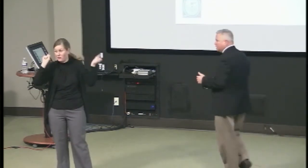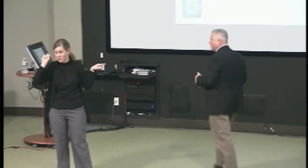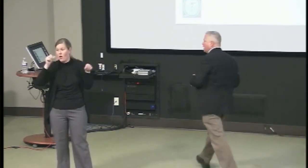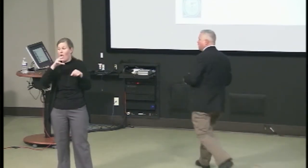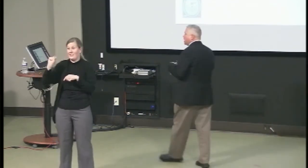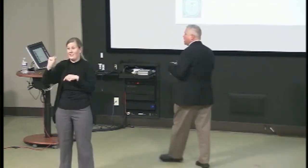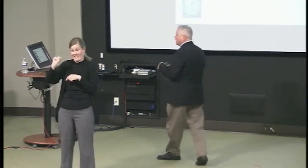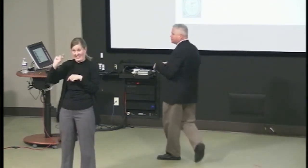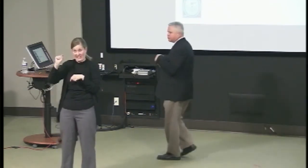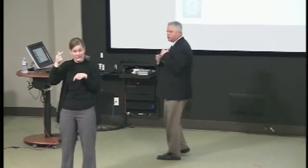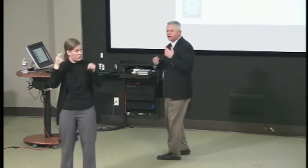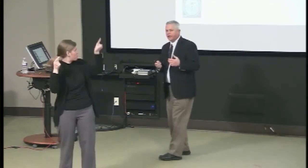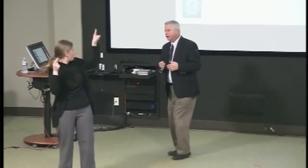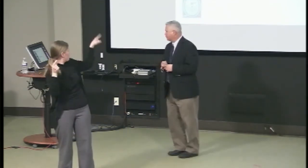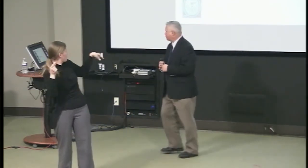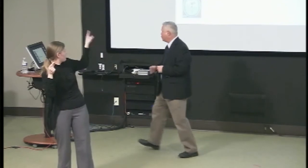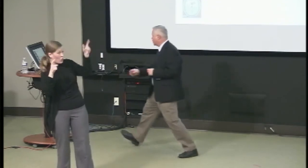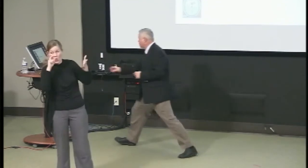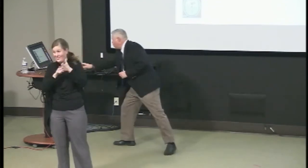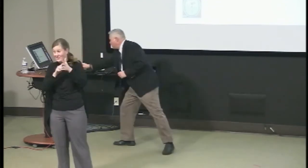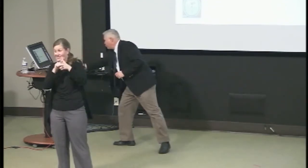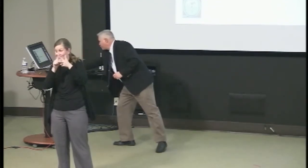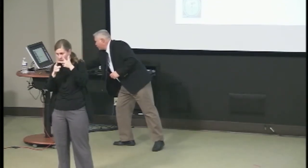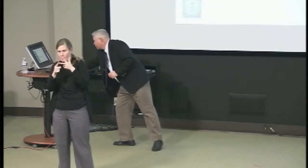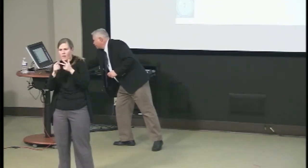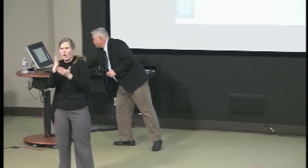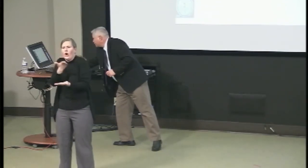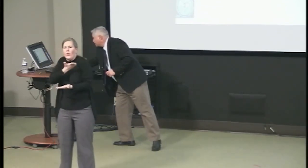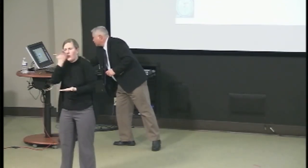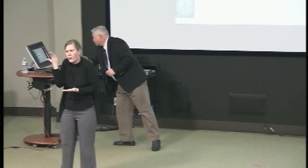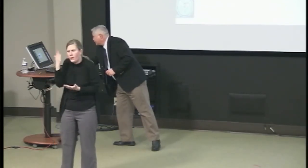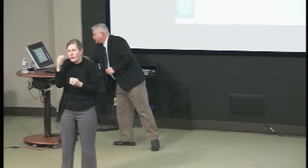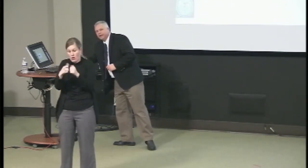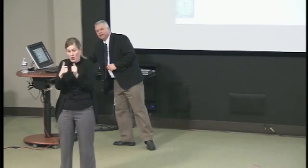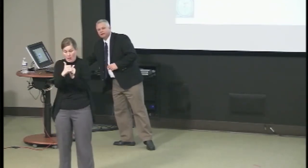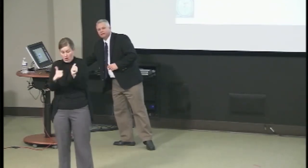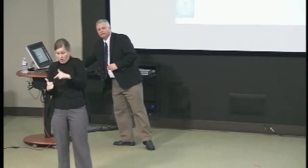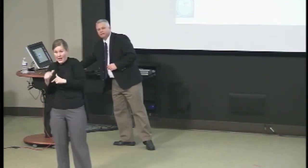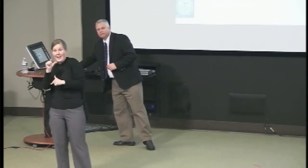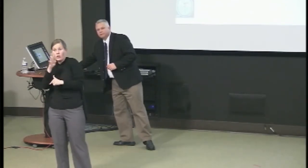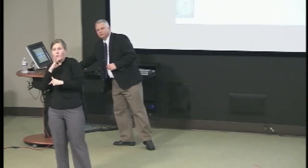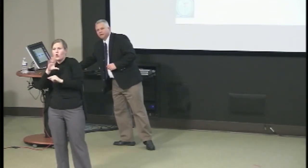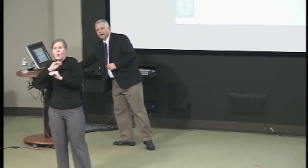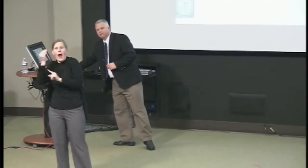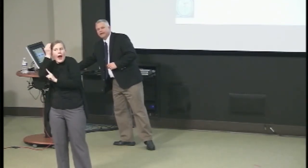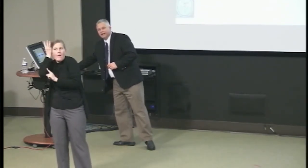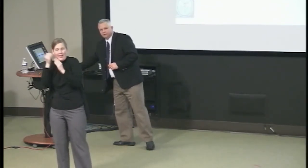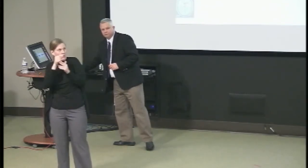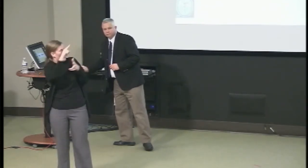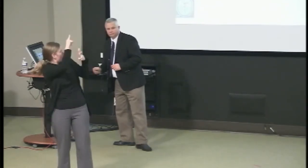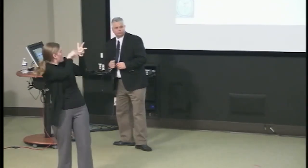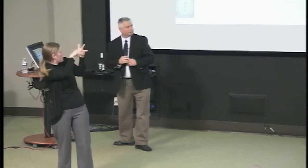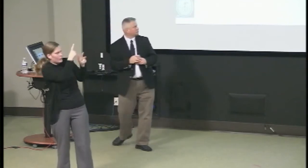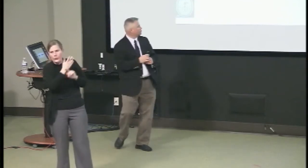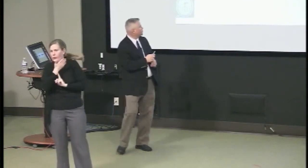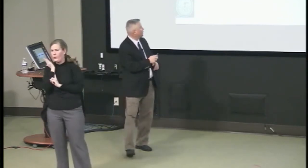have a circuit for both listening and